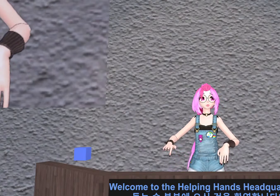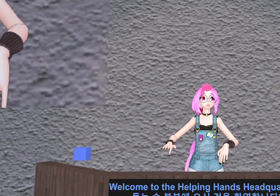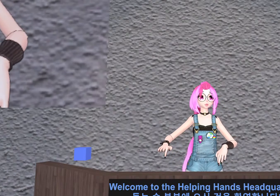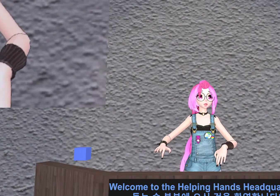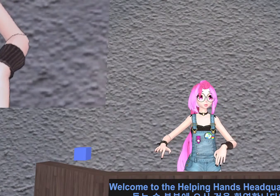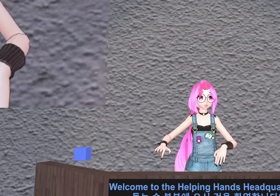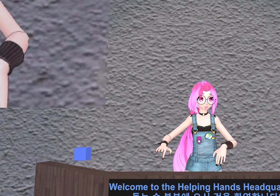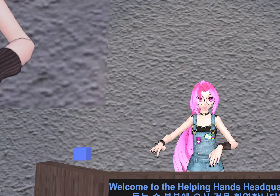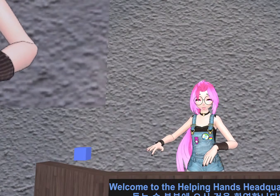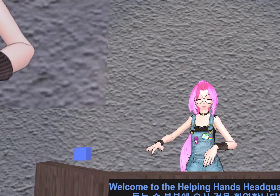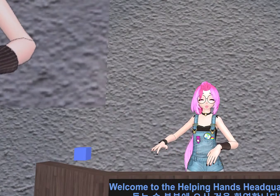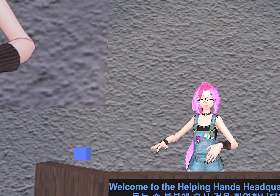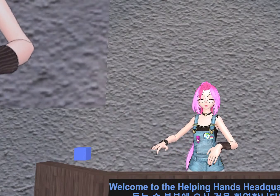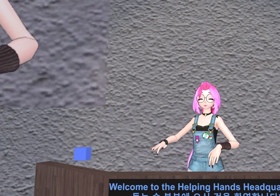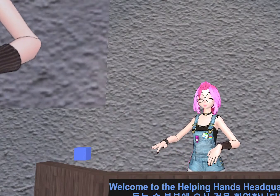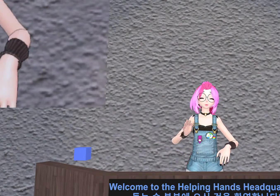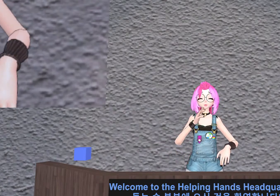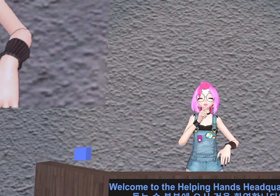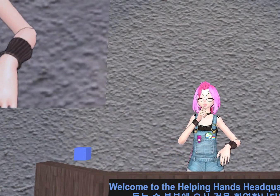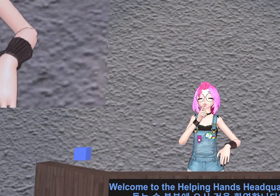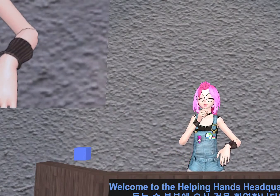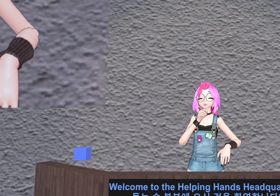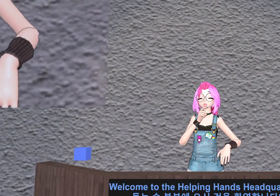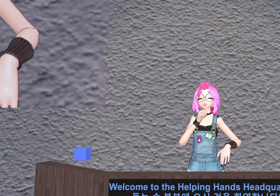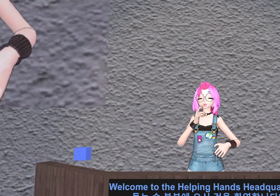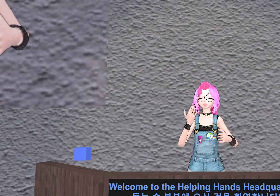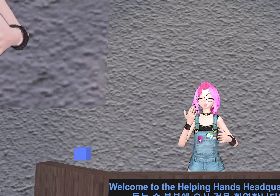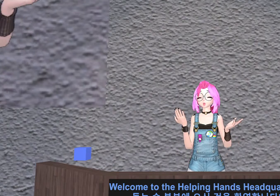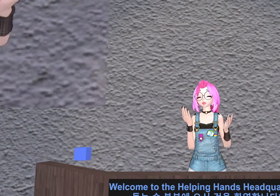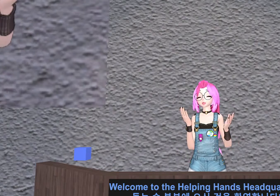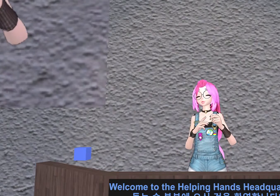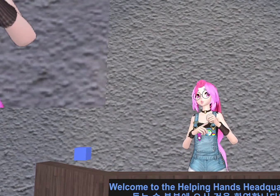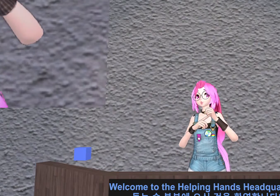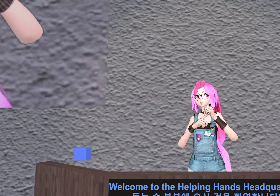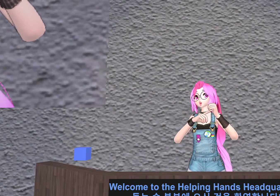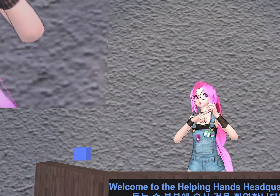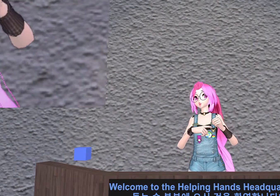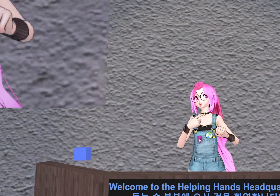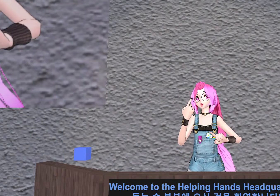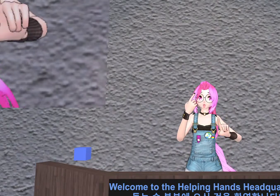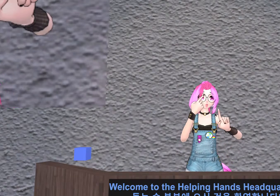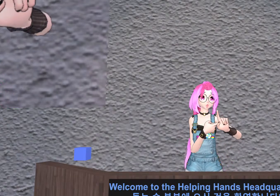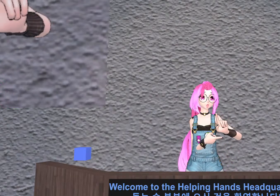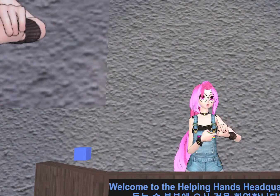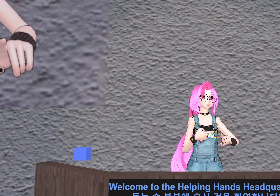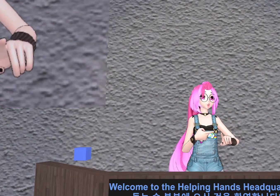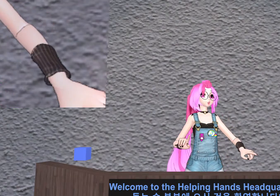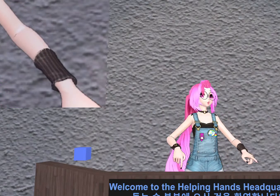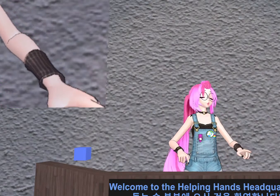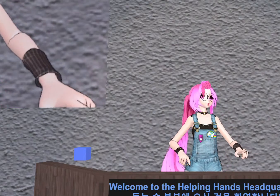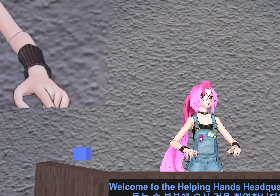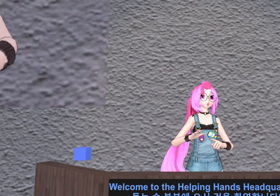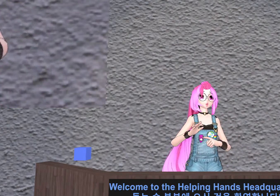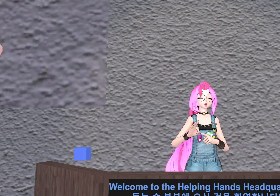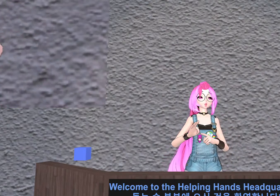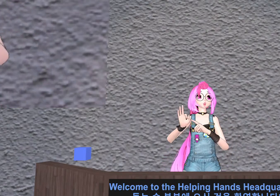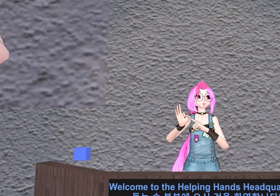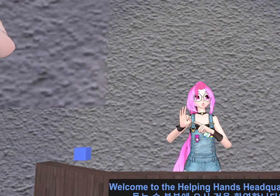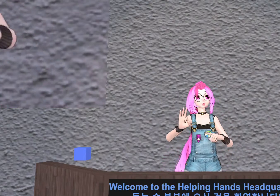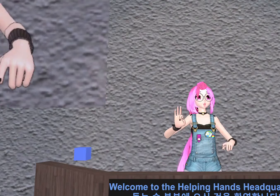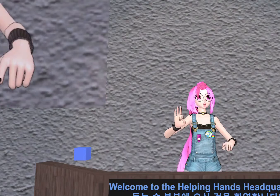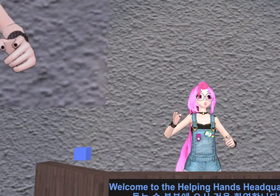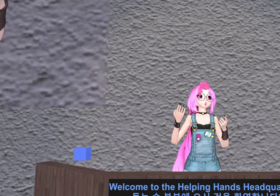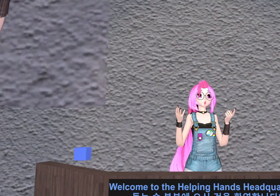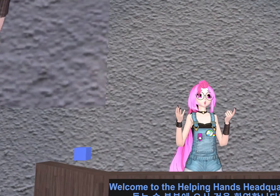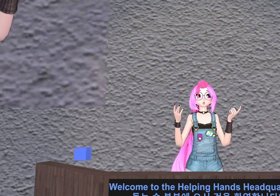Welcome. Awesome. Okay, so with that, who can tell me what is special about this month?